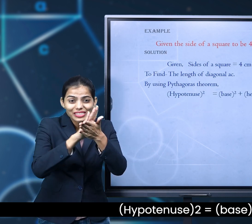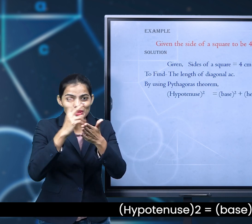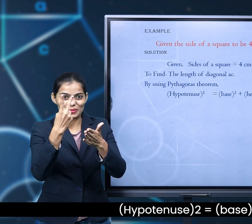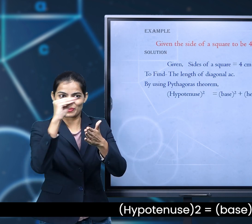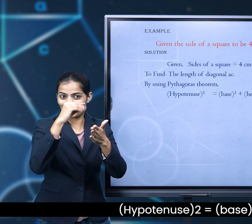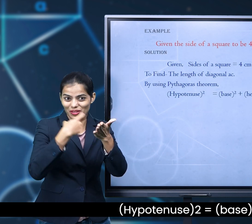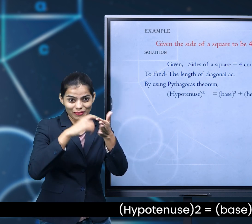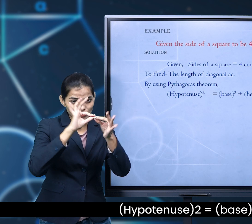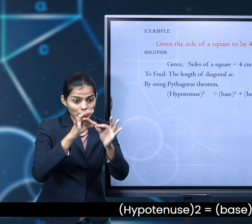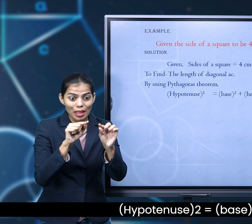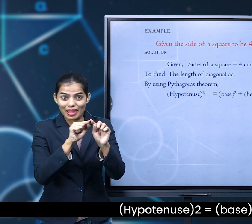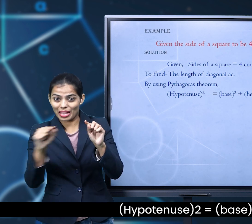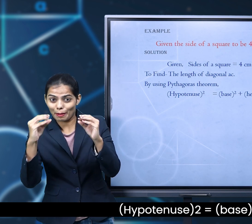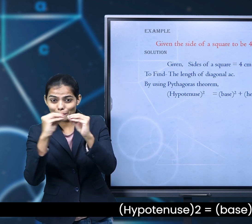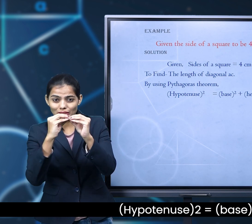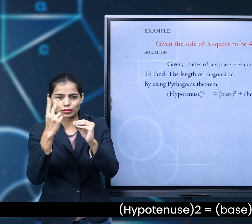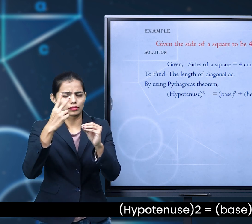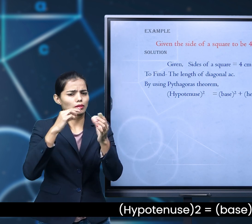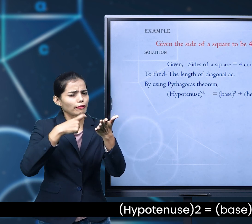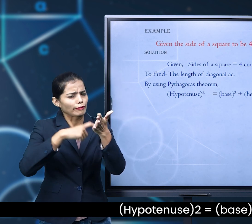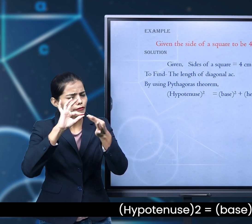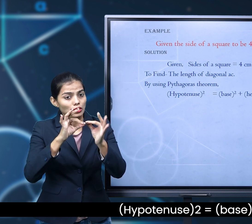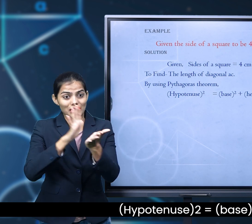Hypotenuse square is equal to base square plus height square.